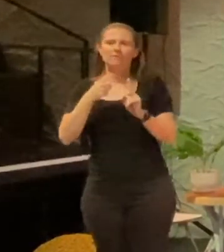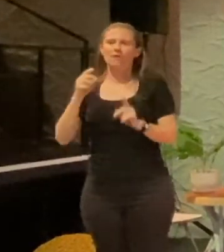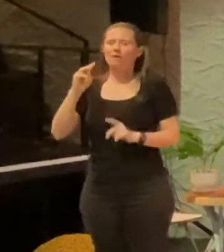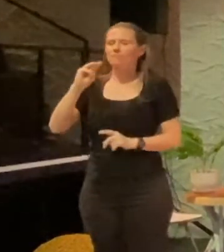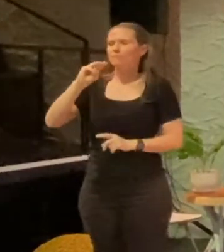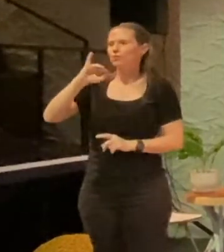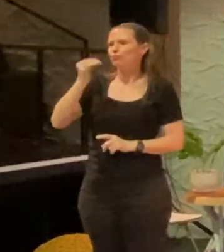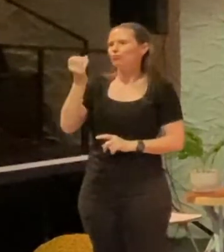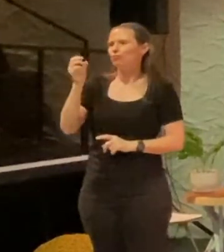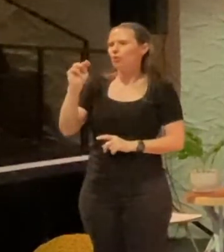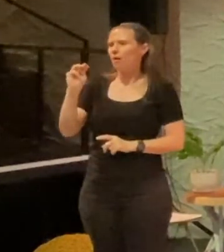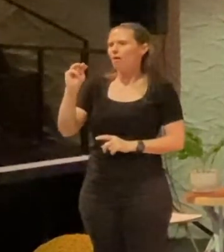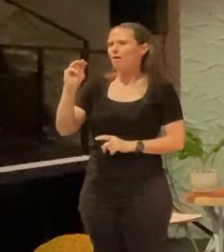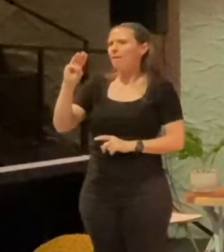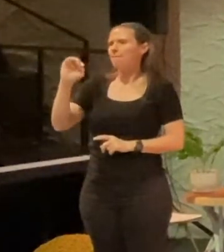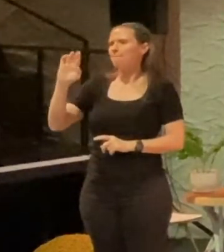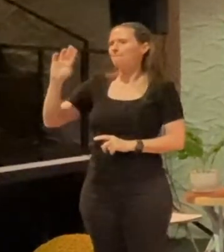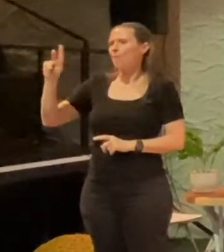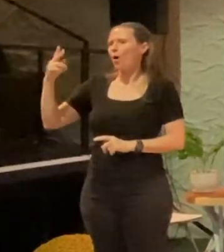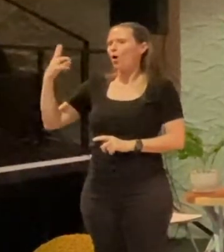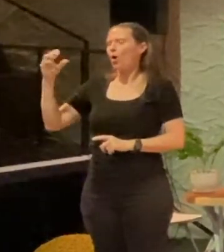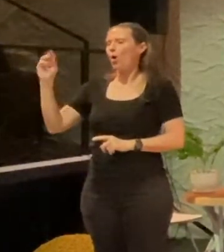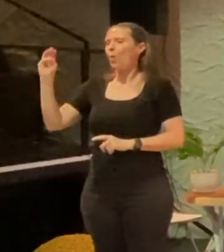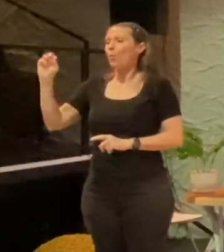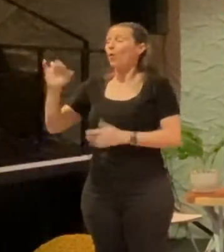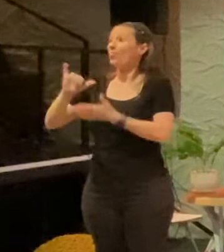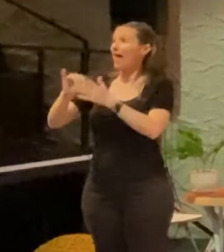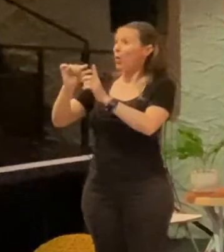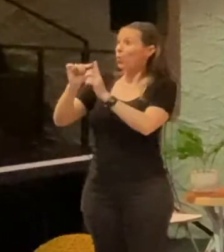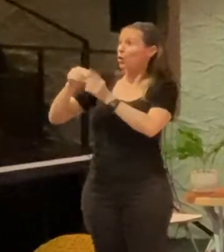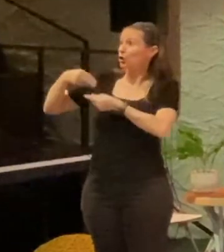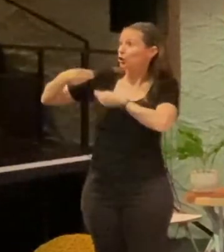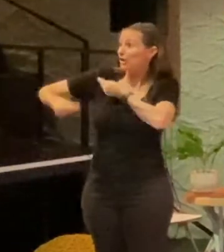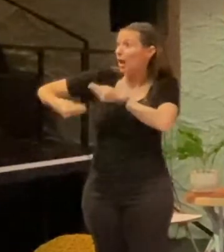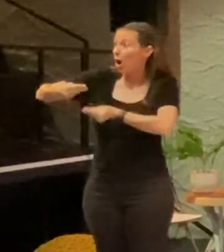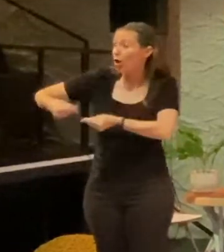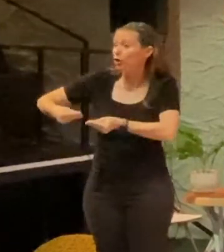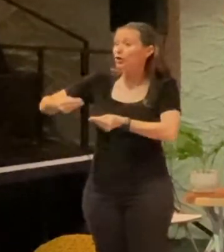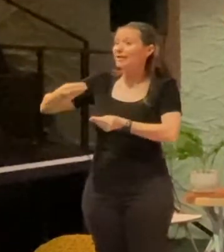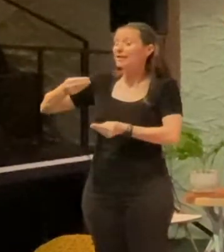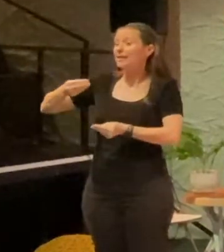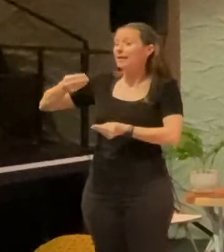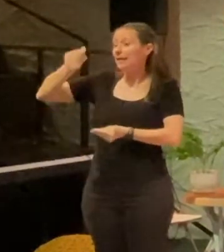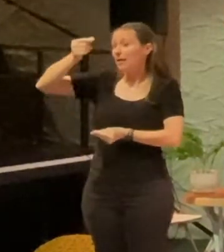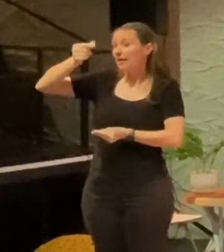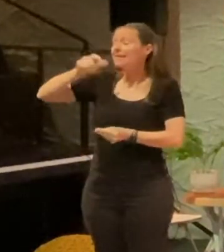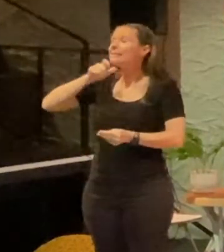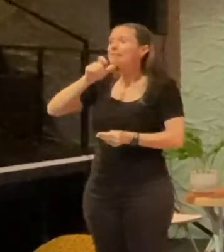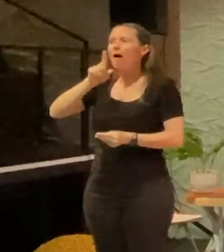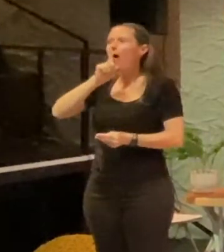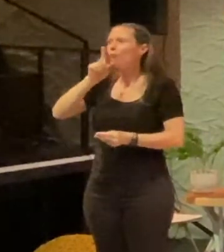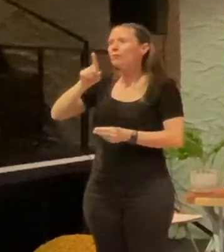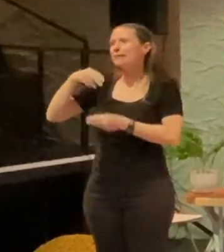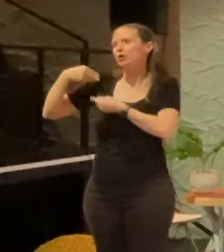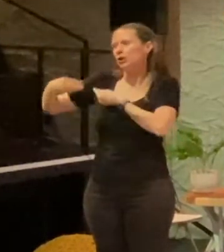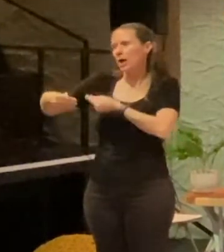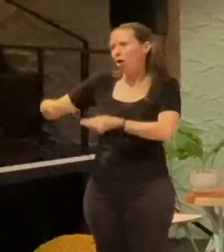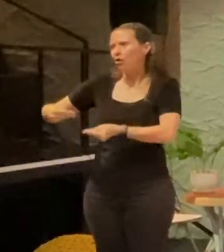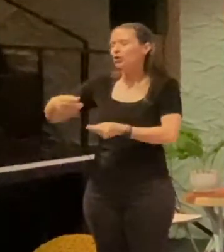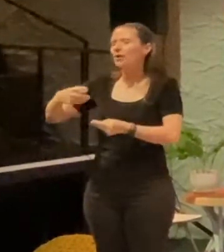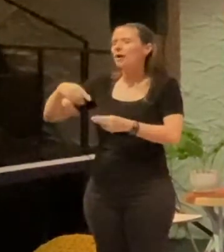know, this word genealogy that's used here in the Greek, it's actually not genealogy. In fact, if you read the